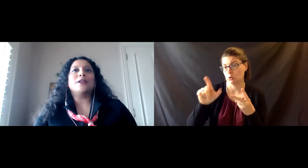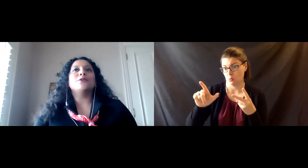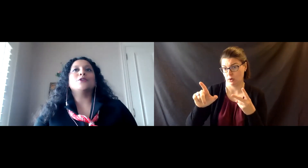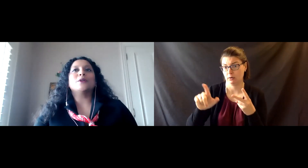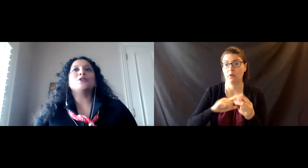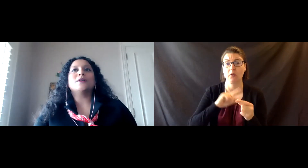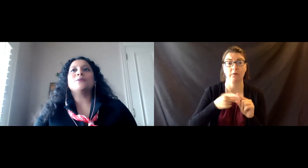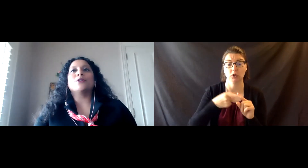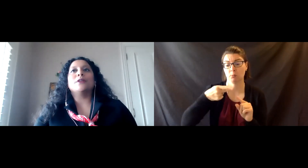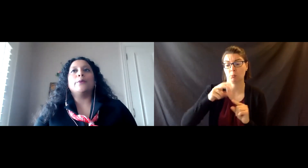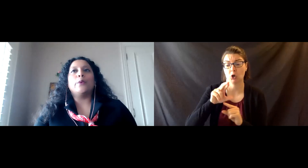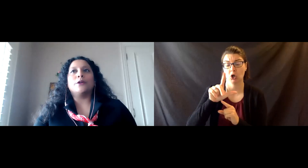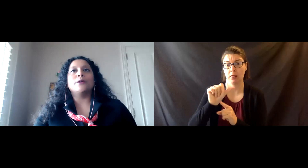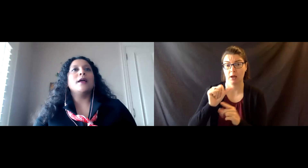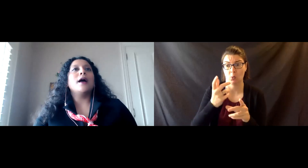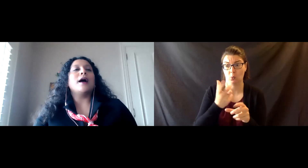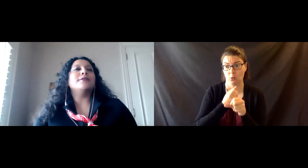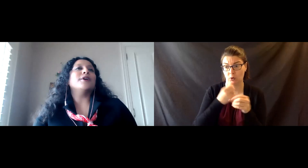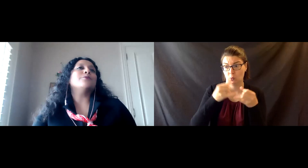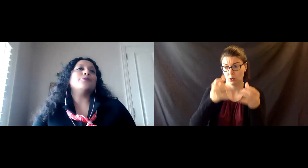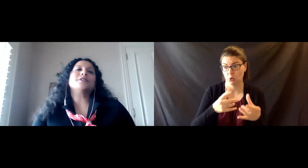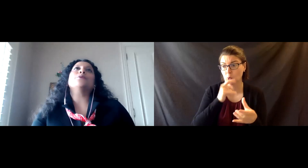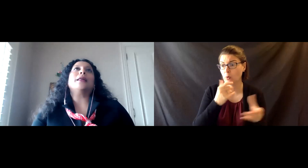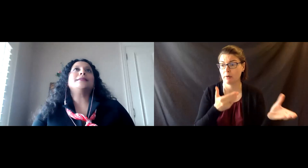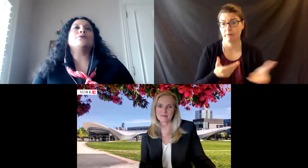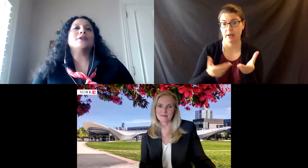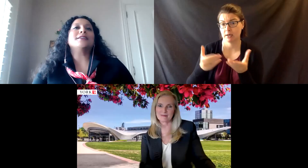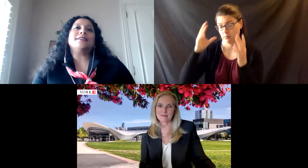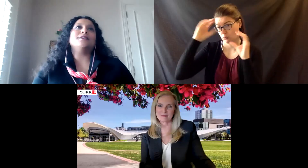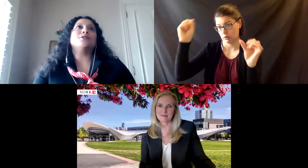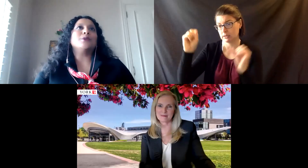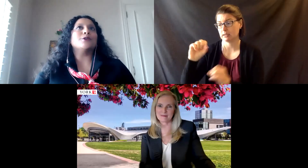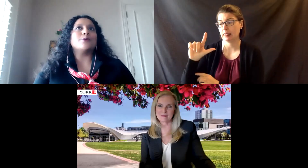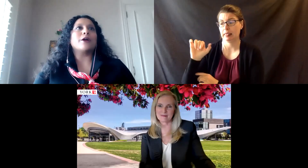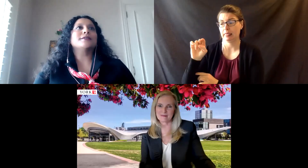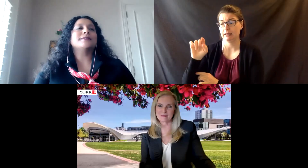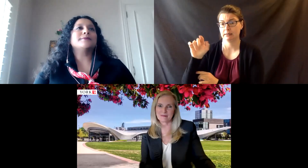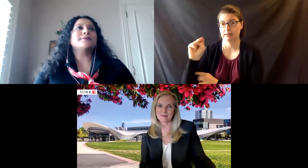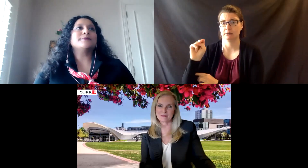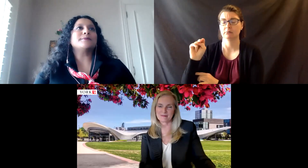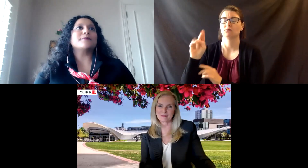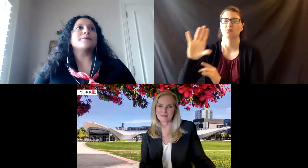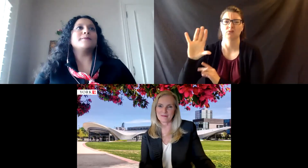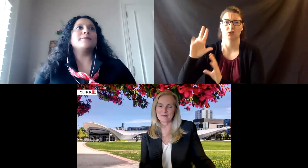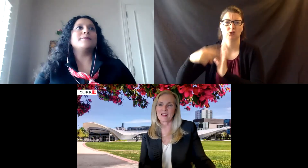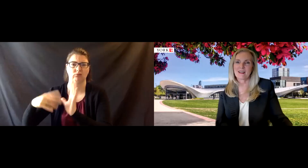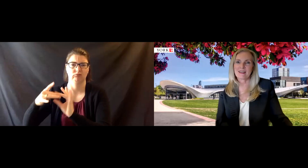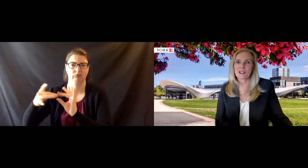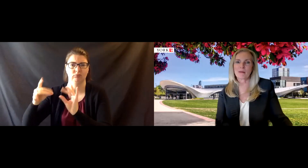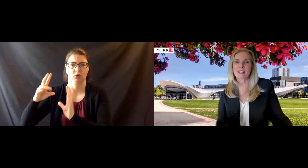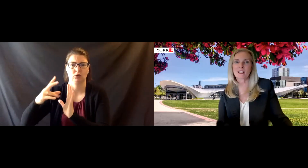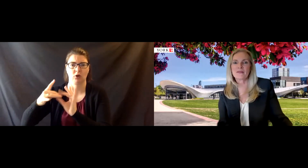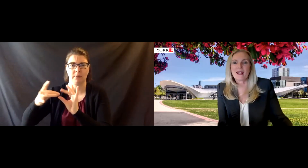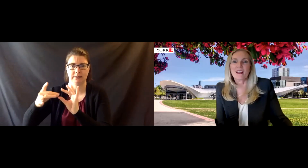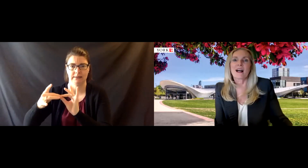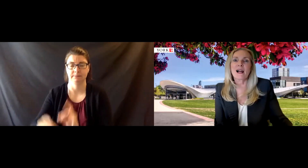Perla winner, the 2020 Perla winner, I invite President Rhonda Lunton to read her remarks. Thank